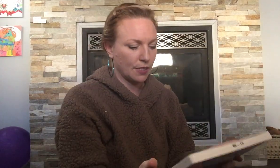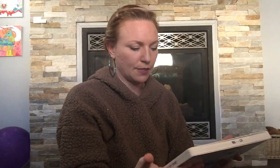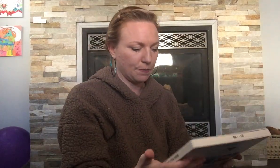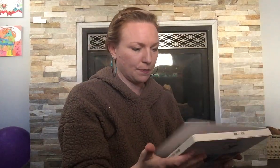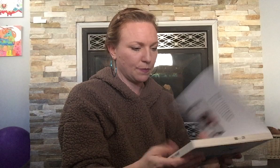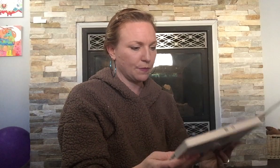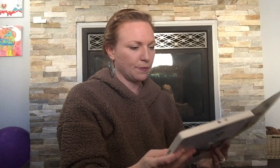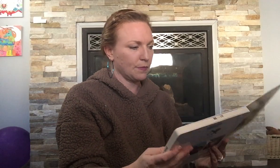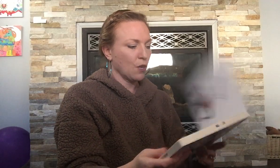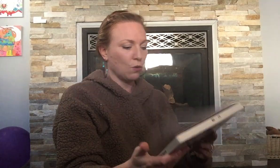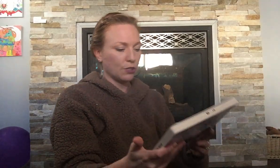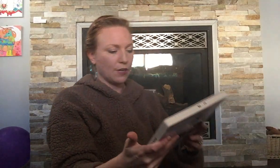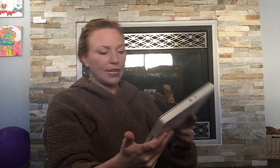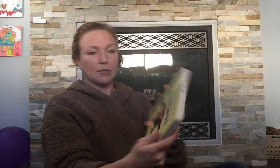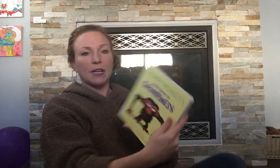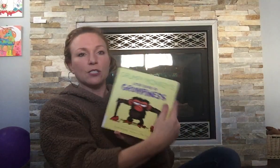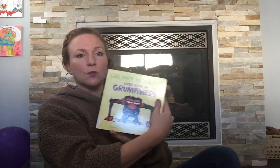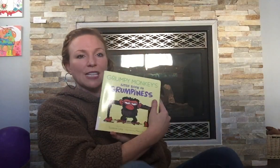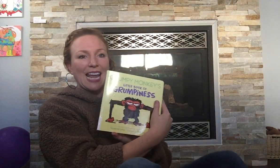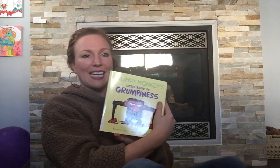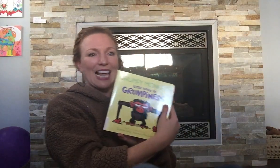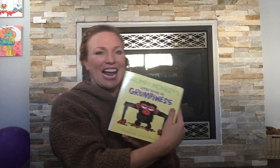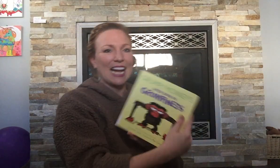he? Oh, sorry, it's by Suzanne Lang.